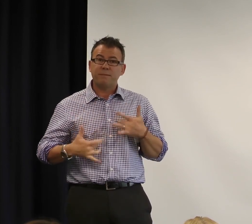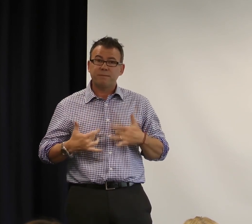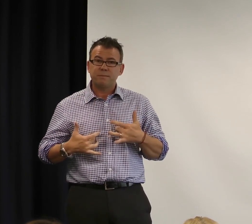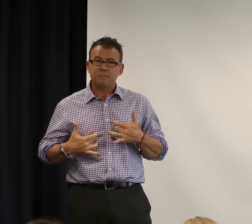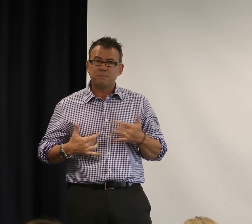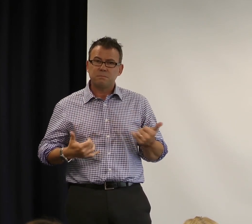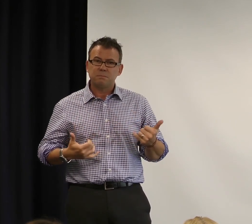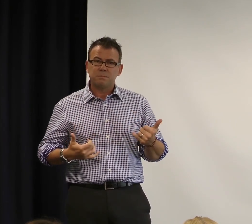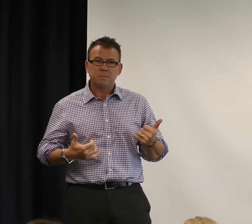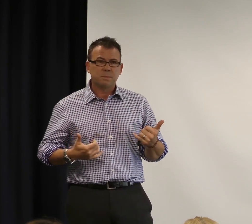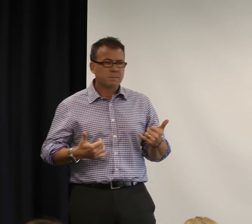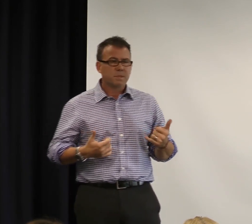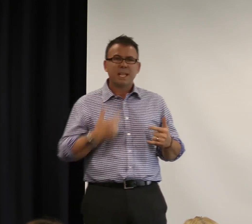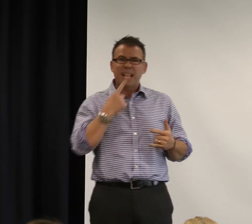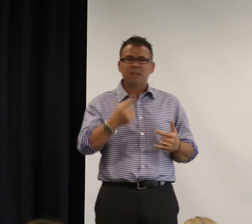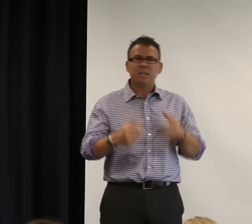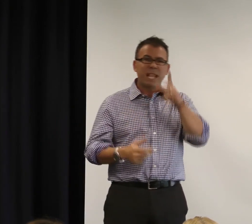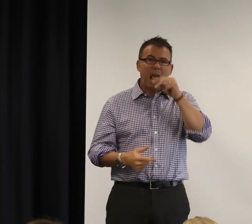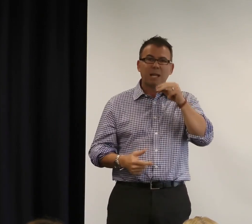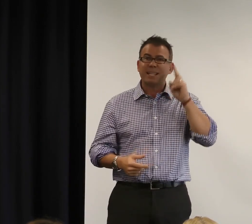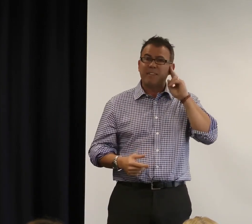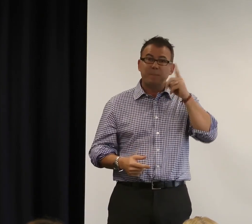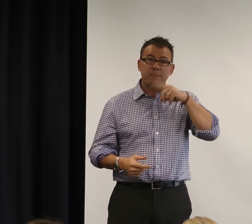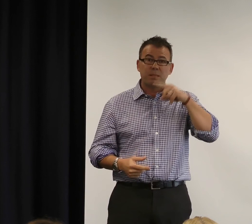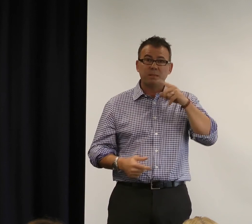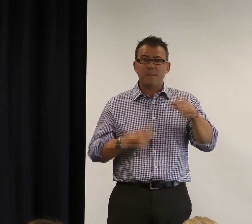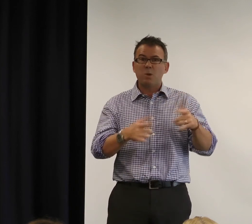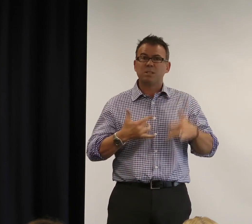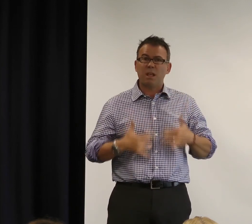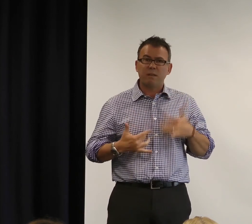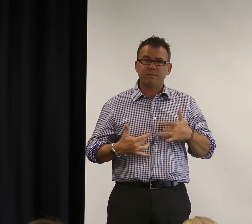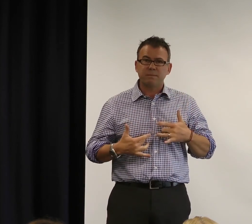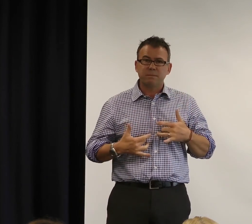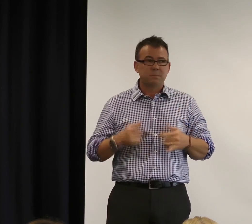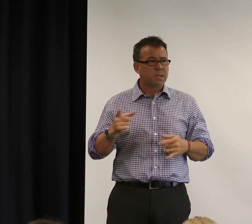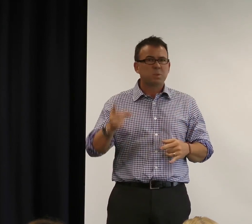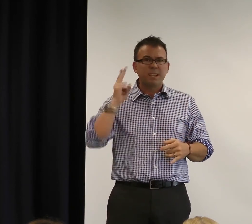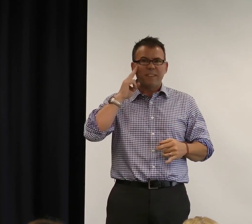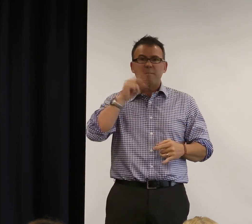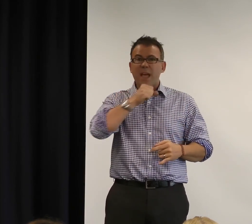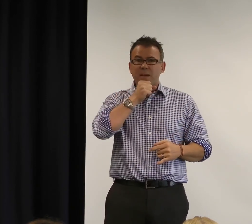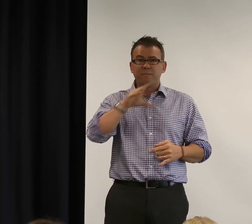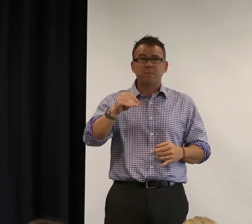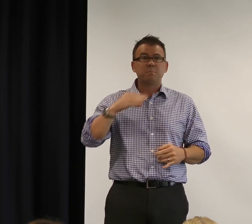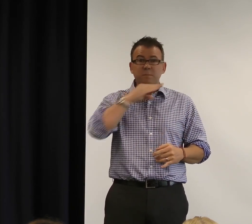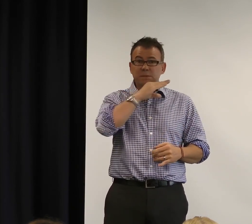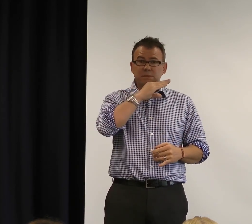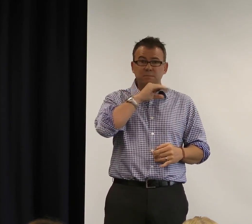our children about him and his life. Tell younger deaf people about his life and achievements. He's a deaf man